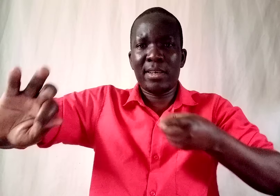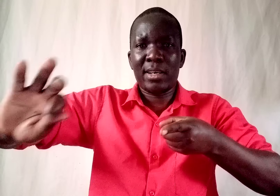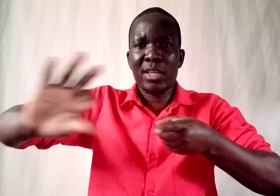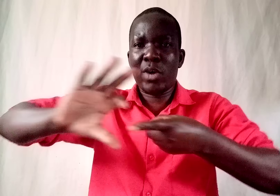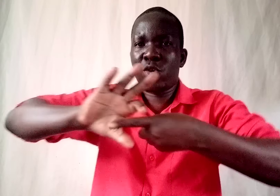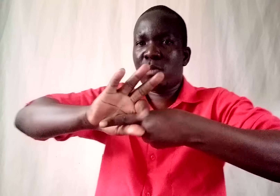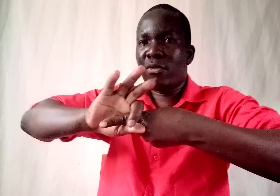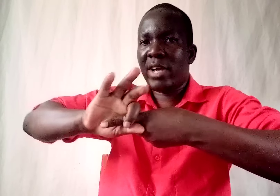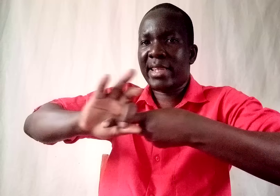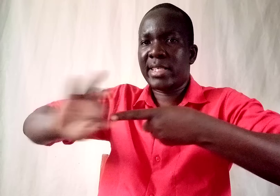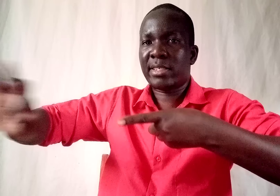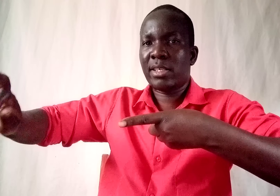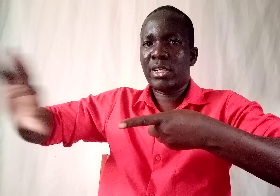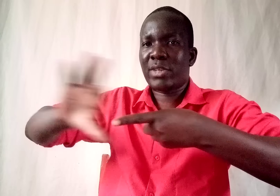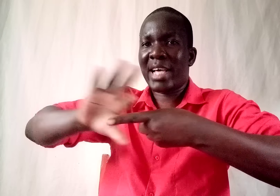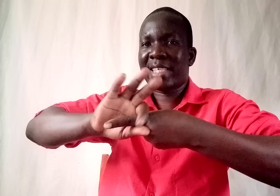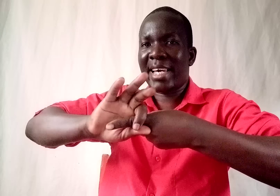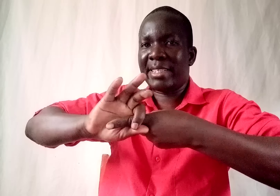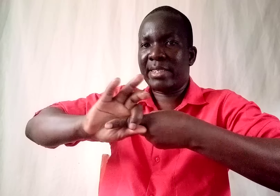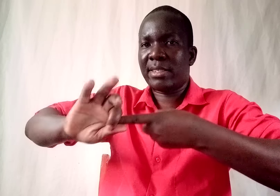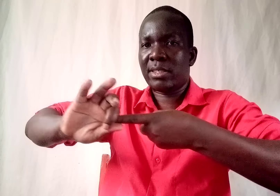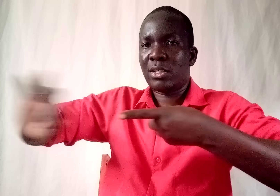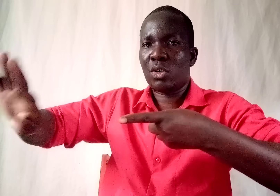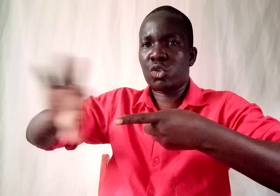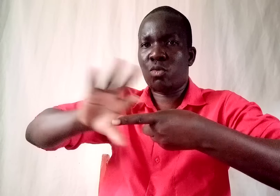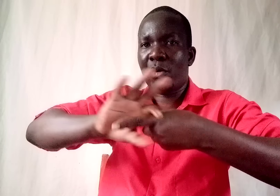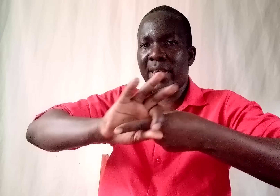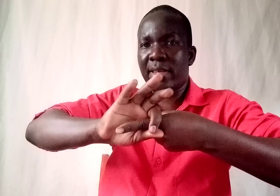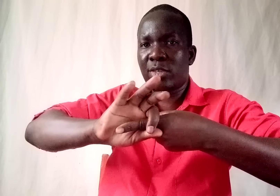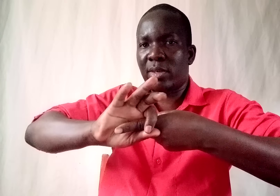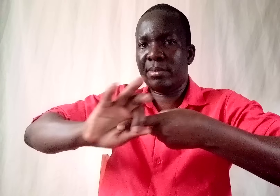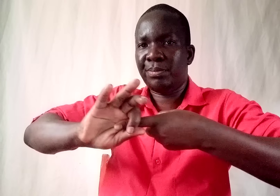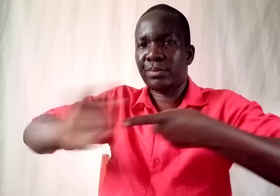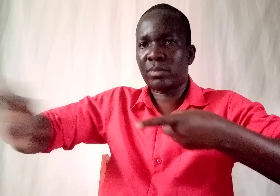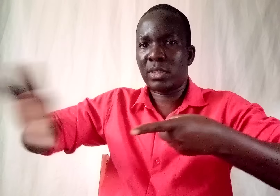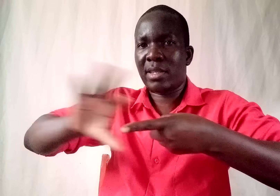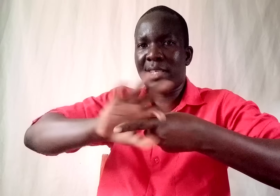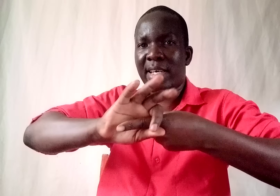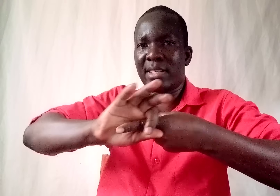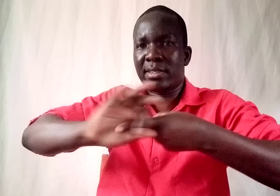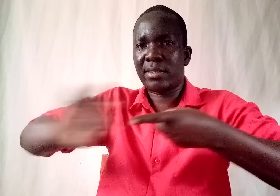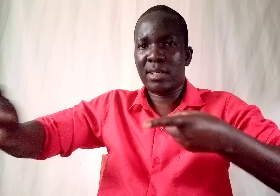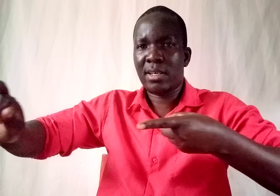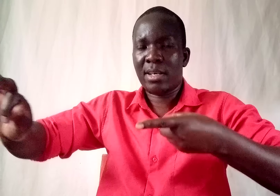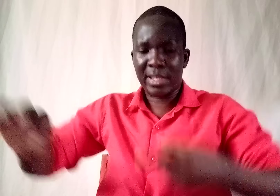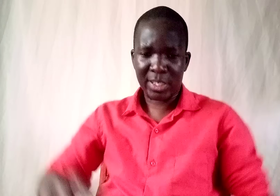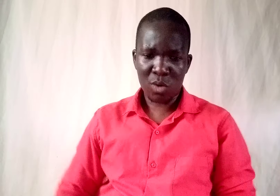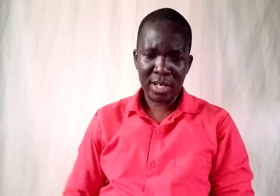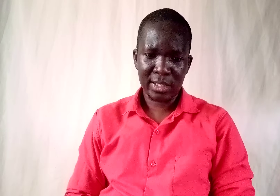the way you remove like this. So that's Kales or Sukuma wiki, this one. That's Kales. The next one is